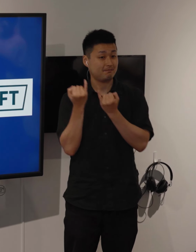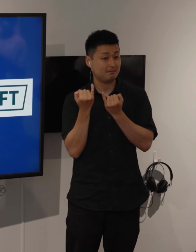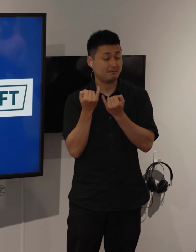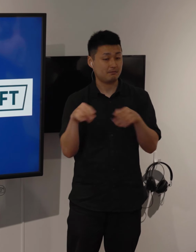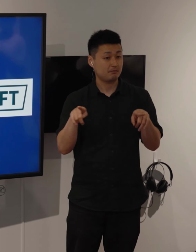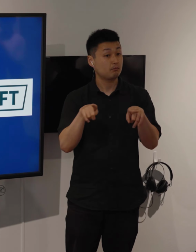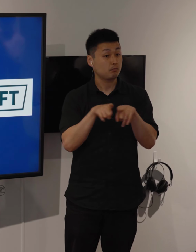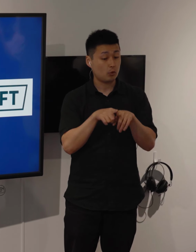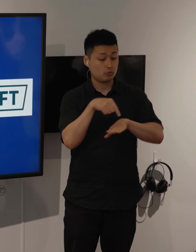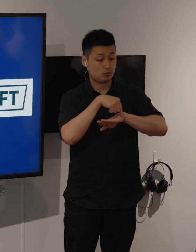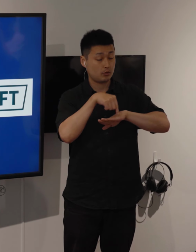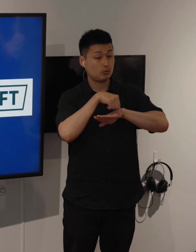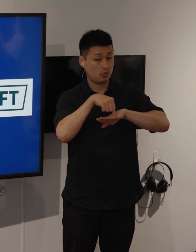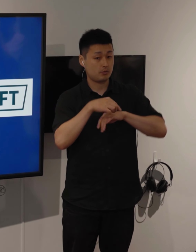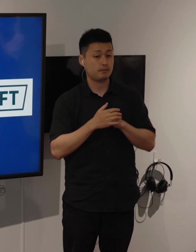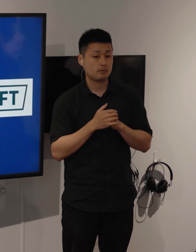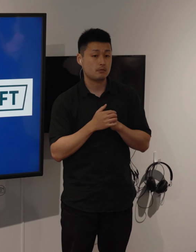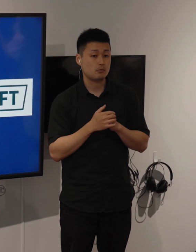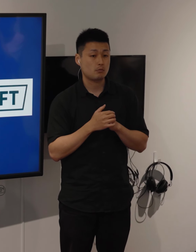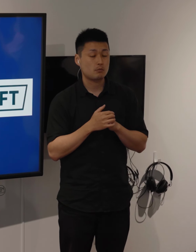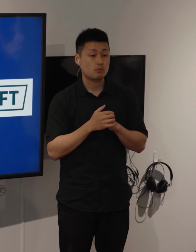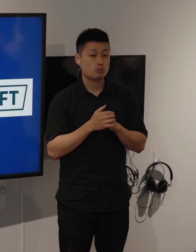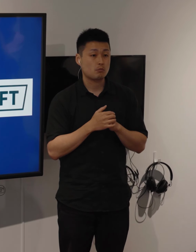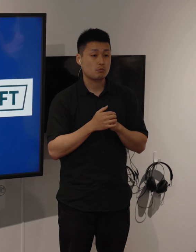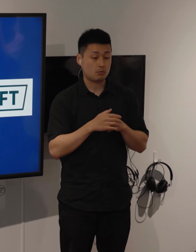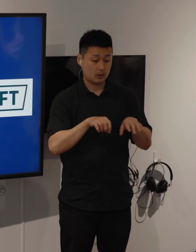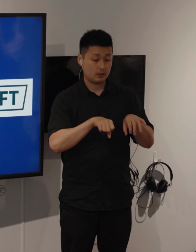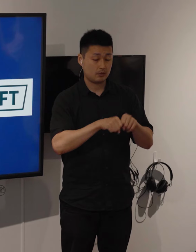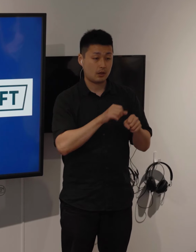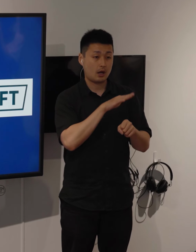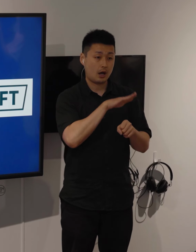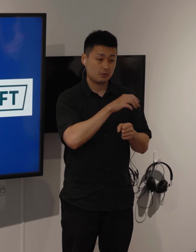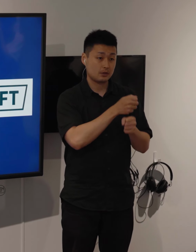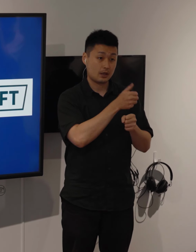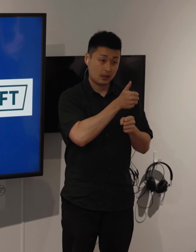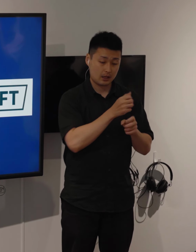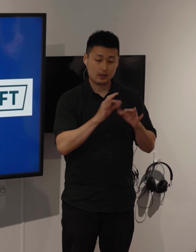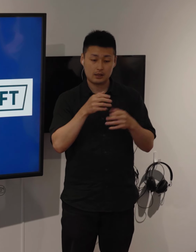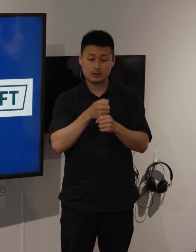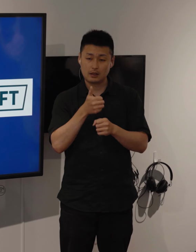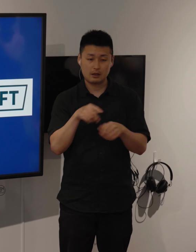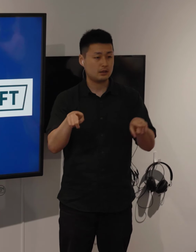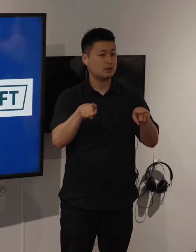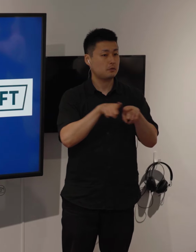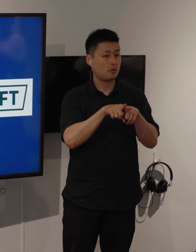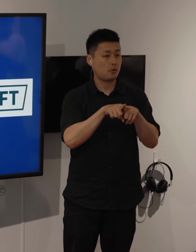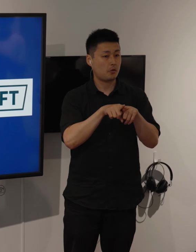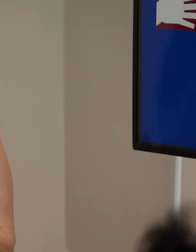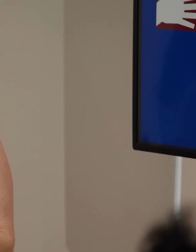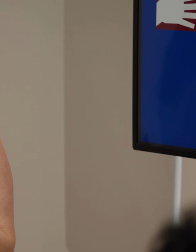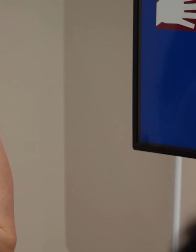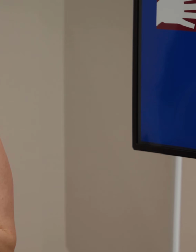they collaborate over Zoom, making new artwork together that gets to go into exhibitions. And again, that is a